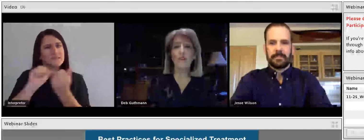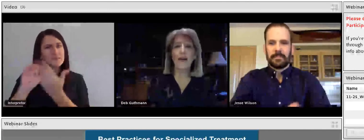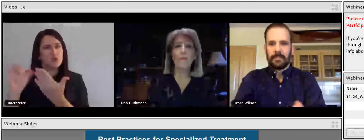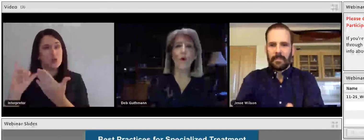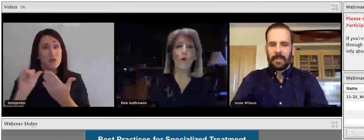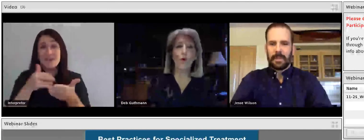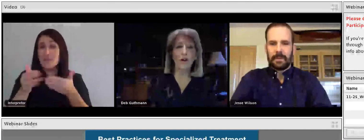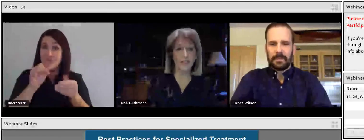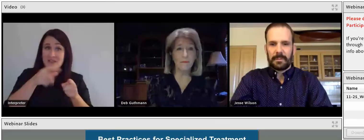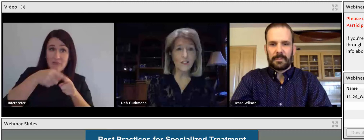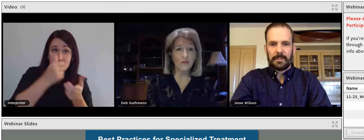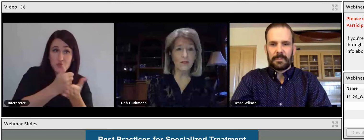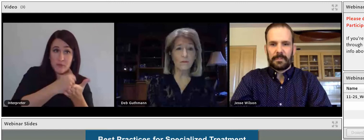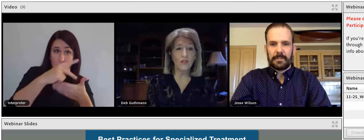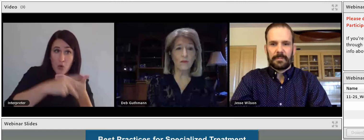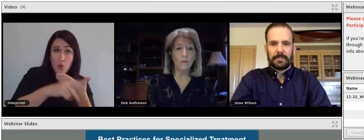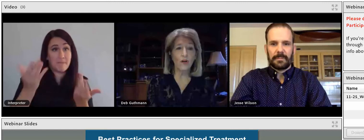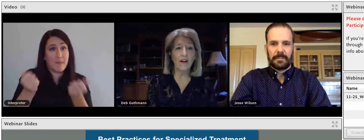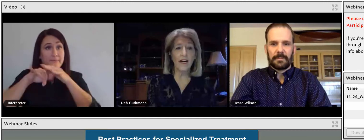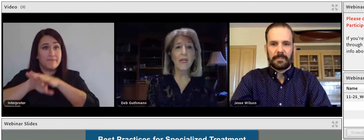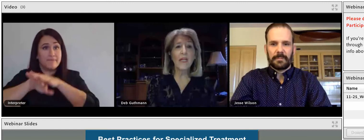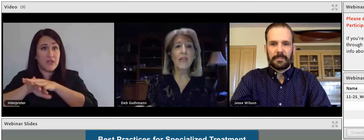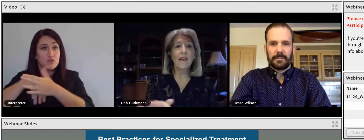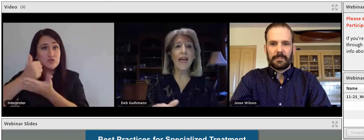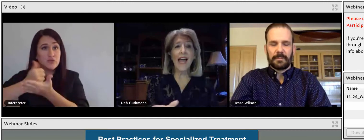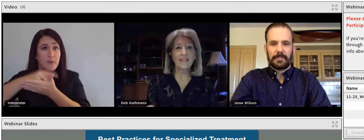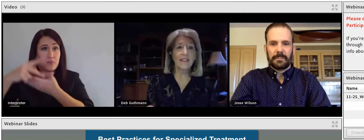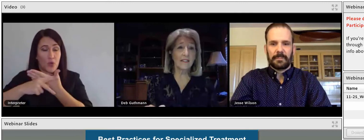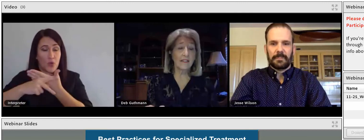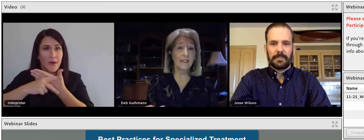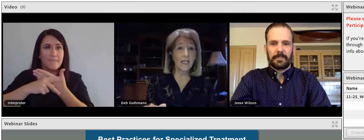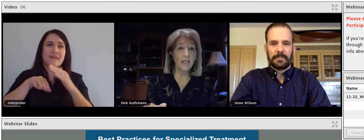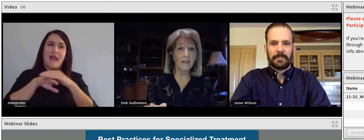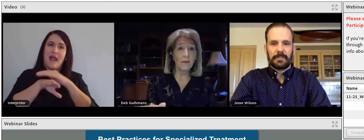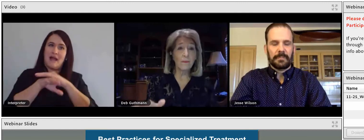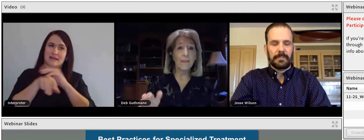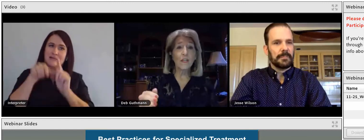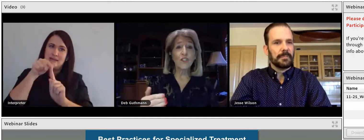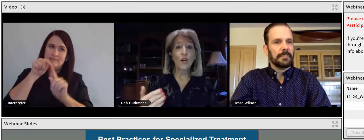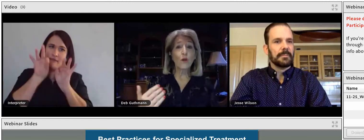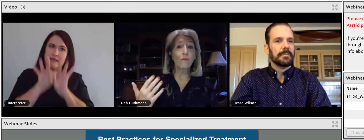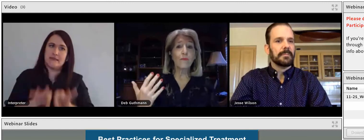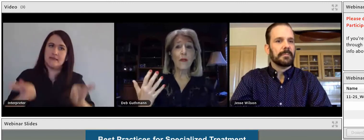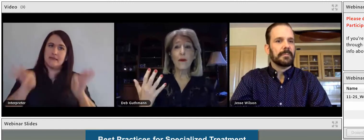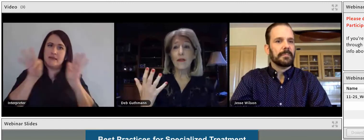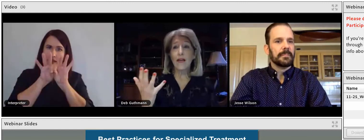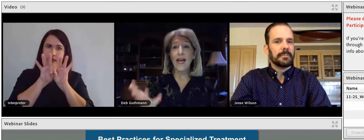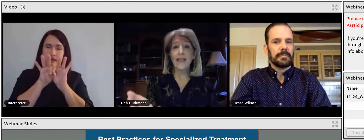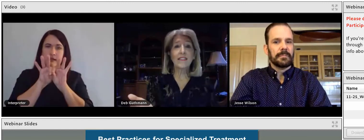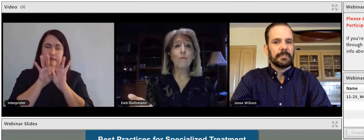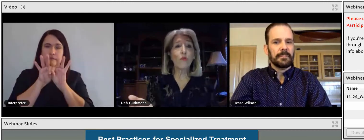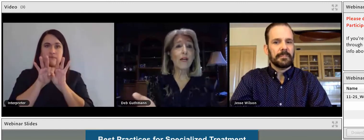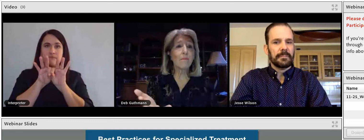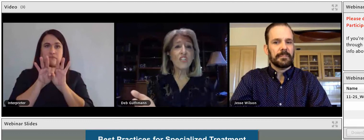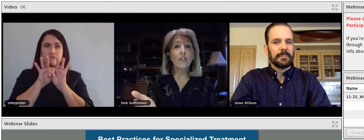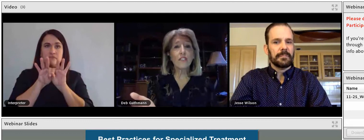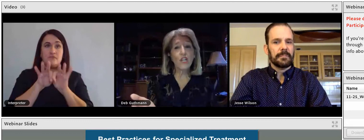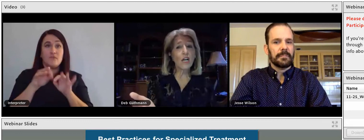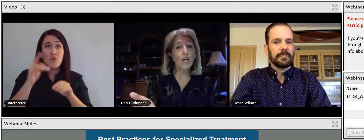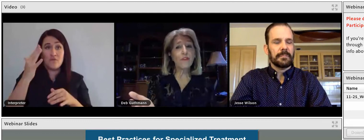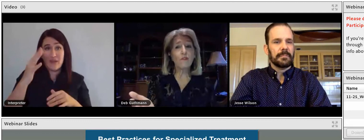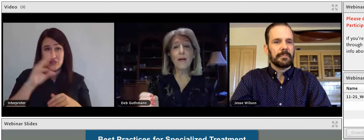specialized treatment program or it's a mainstream treatment program, access is key. So at some